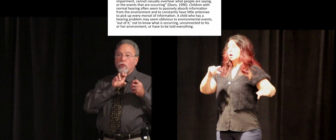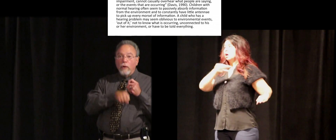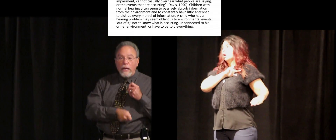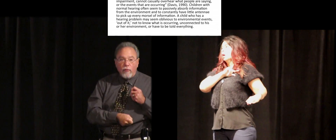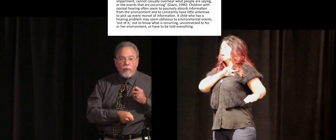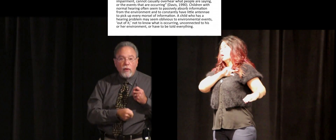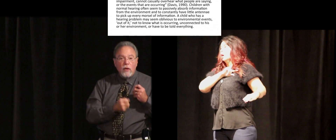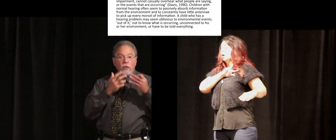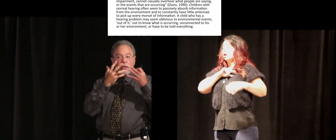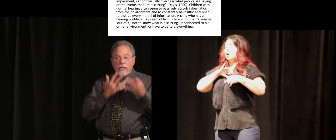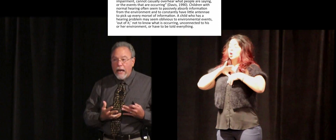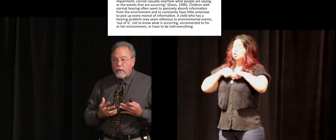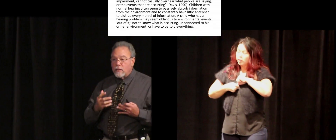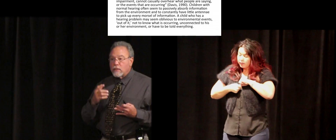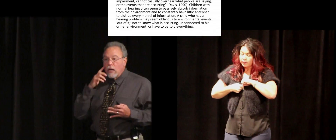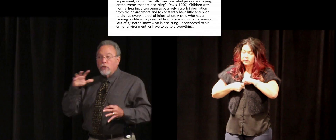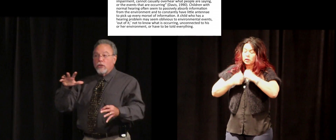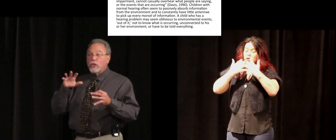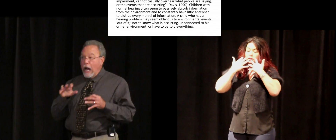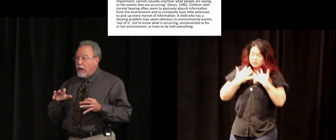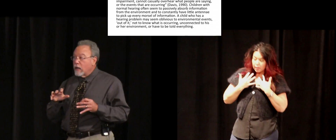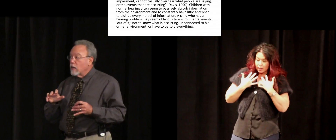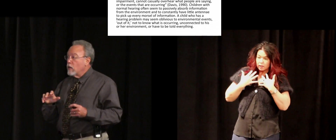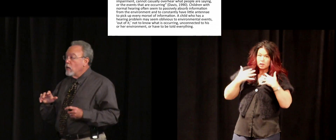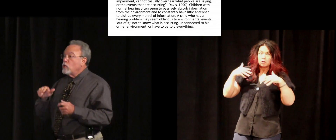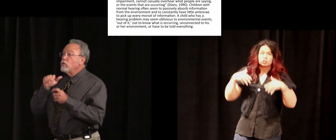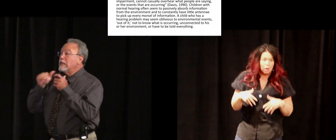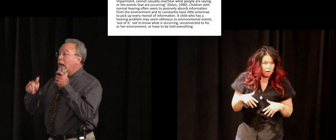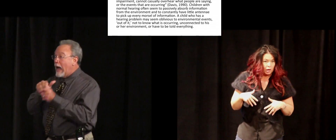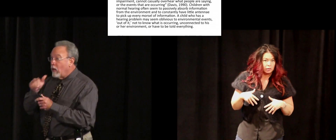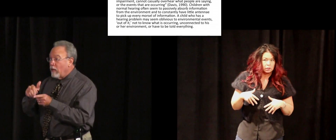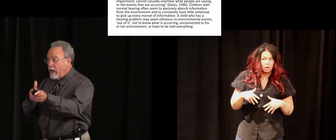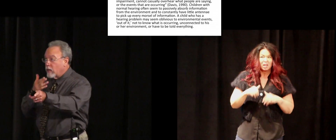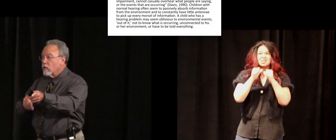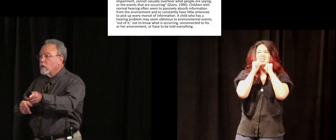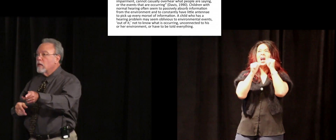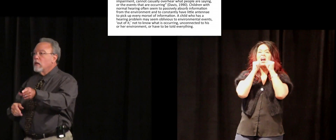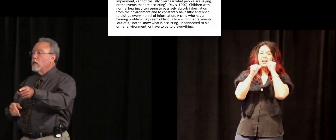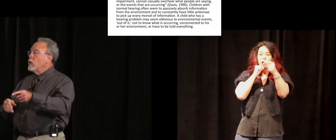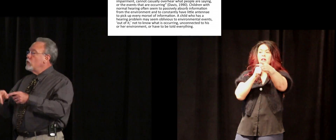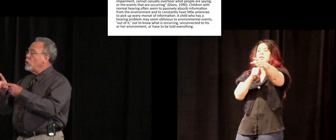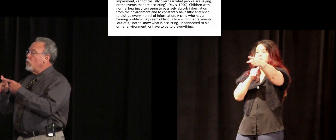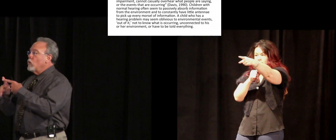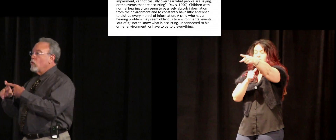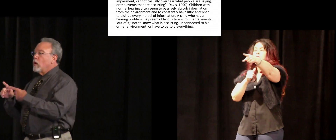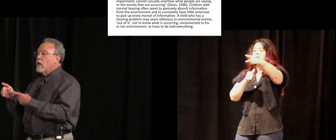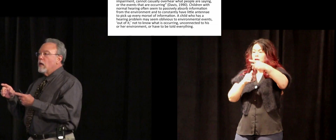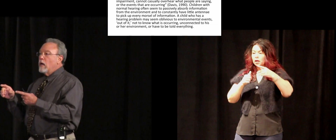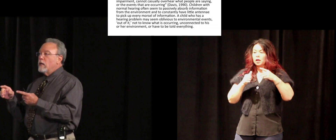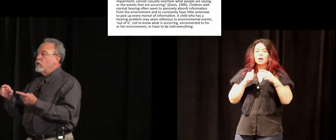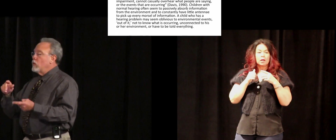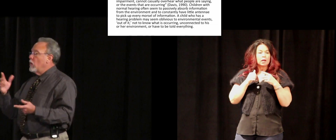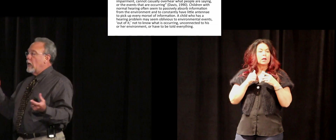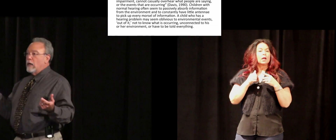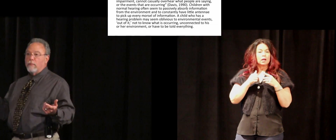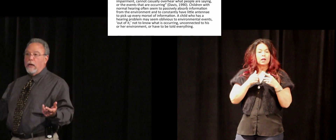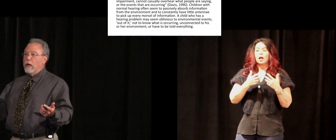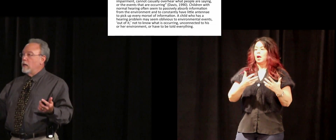you have control over your body, pooping right. My grandson's pooping, he's so proud of himself,